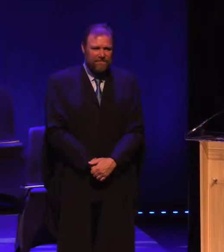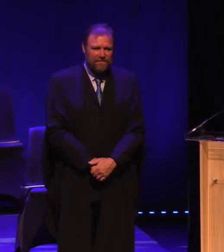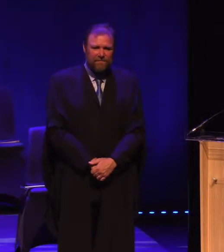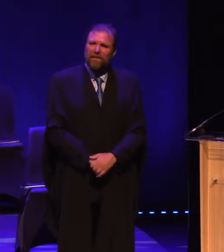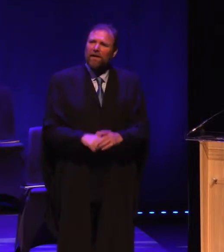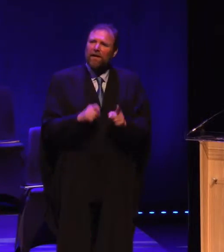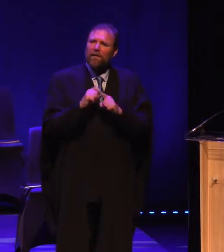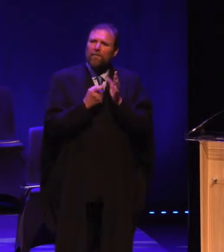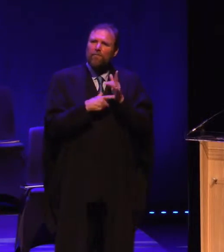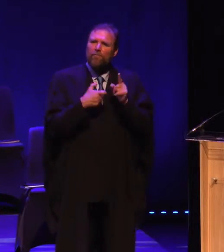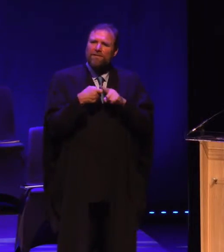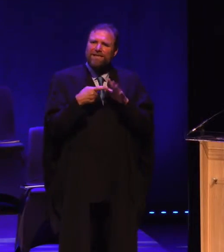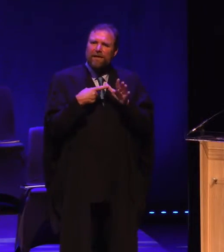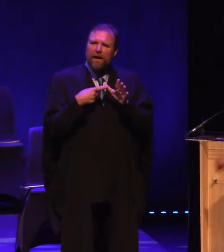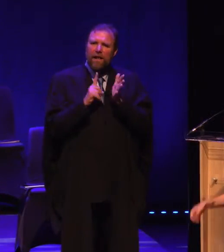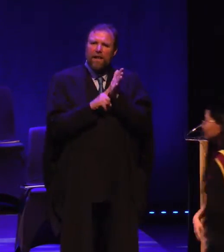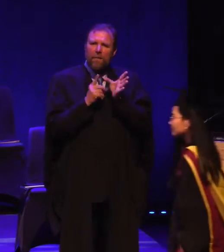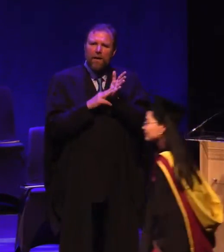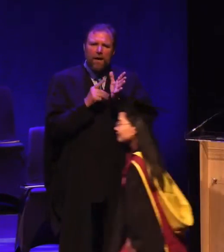Pratika Lama.